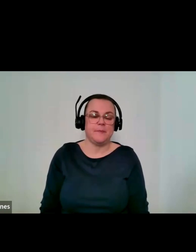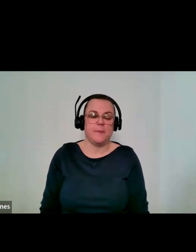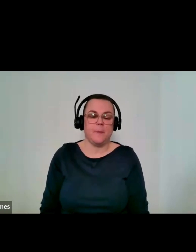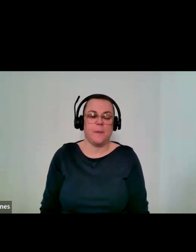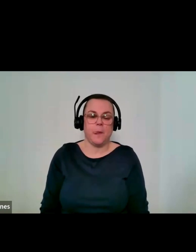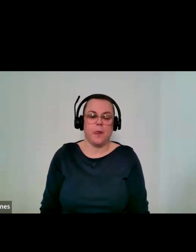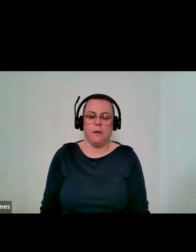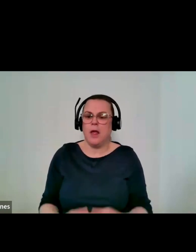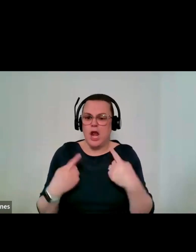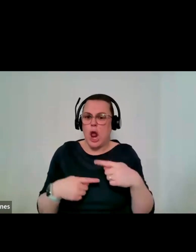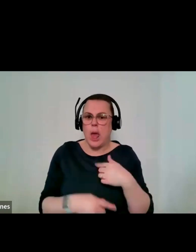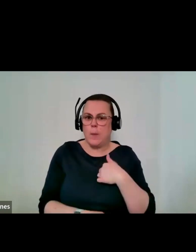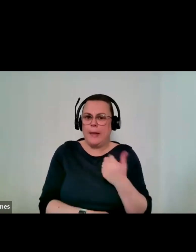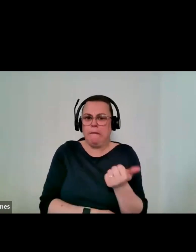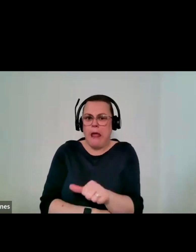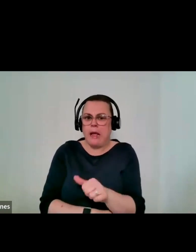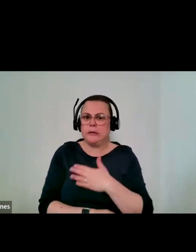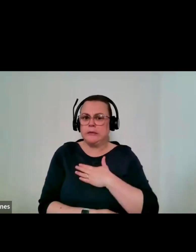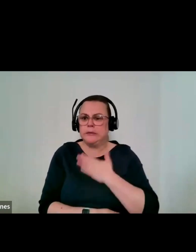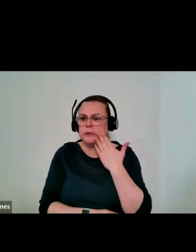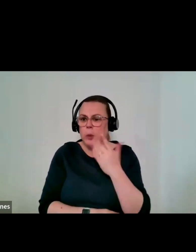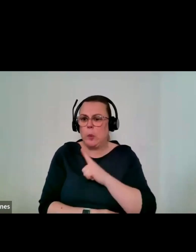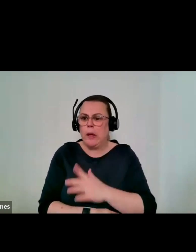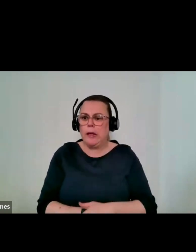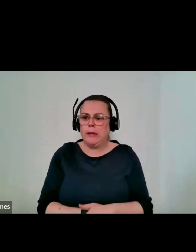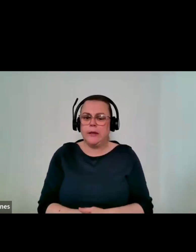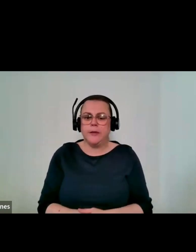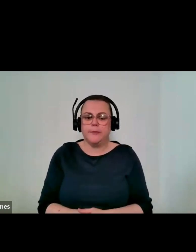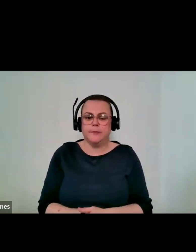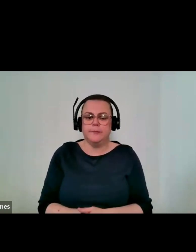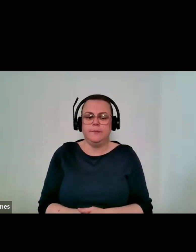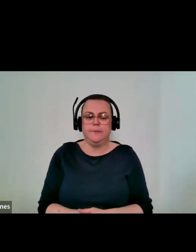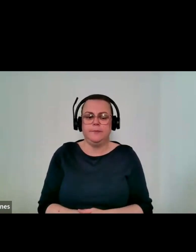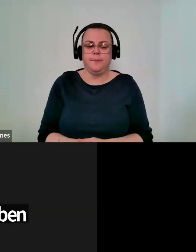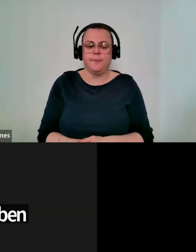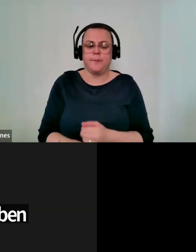It's not letting me move the slide for some reason.